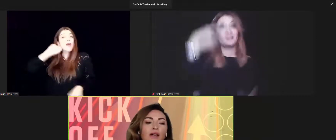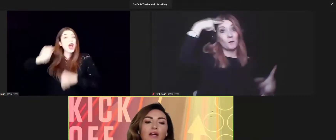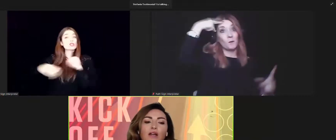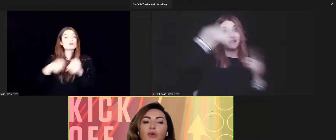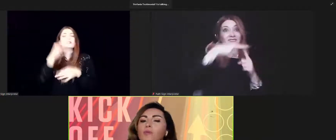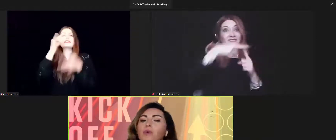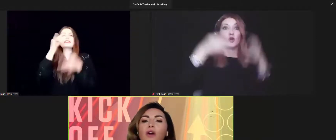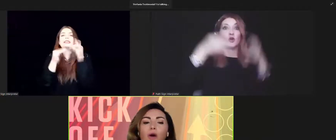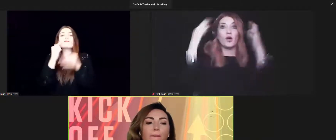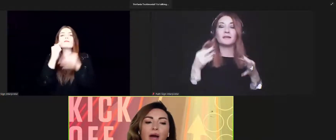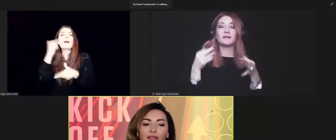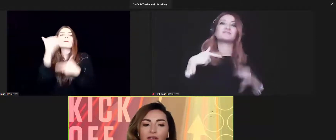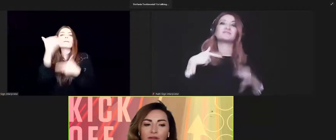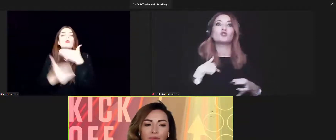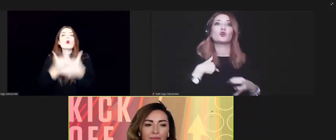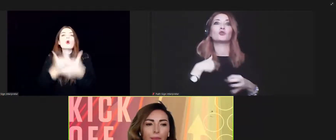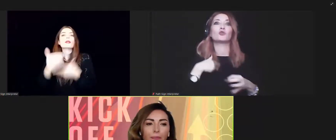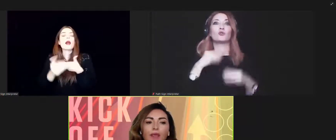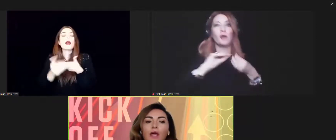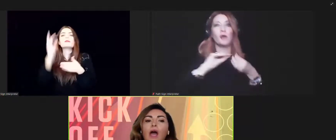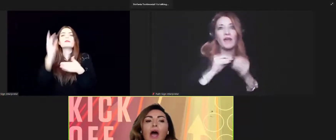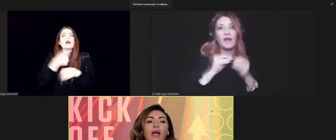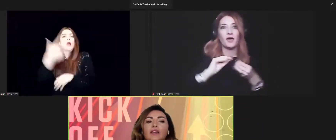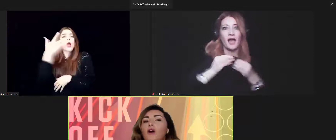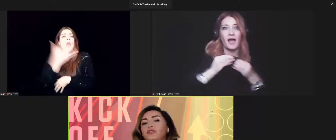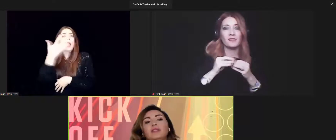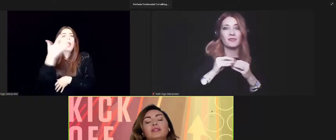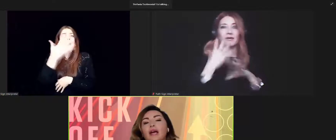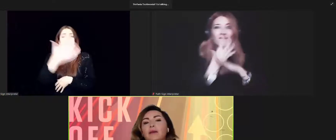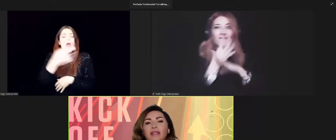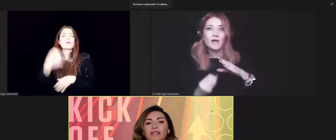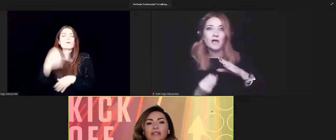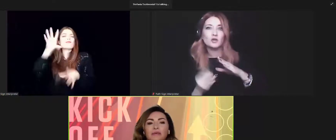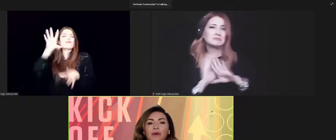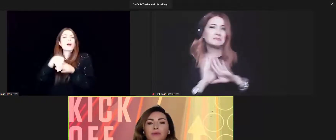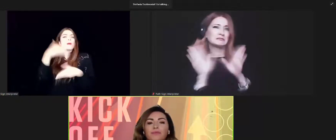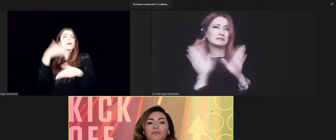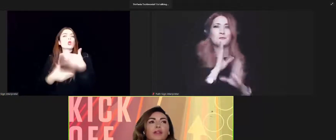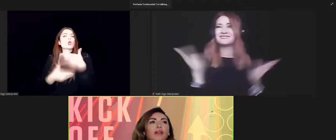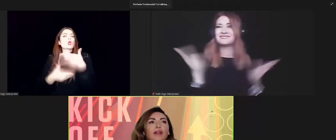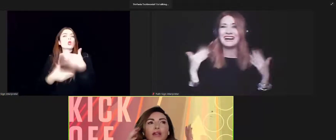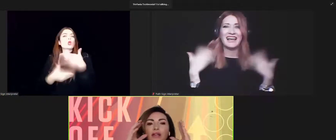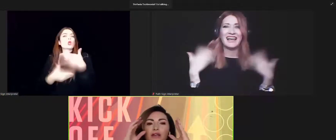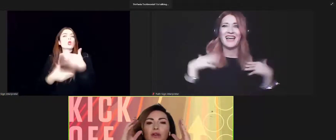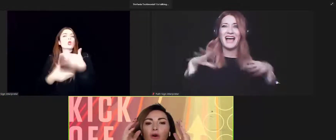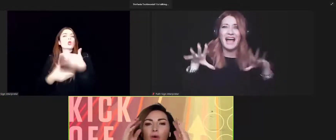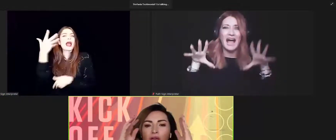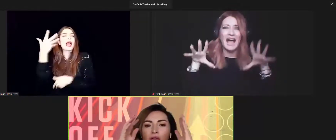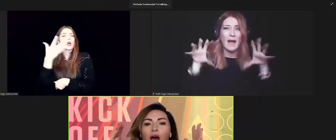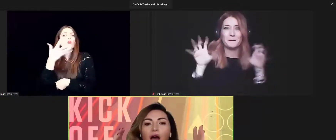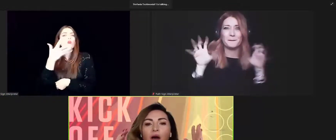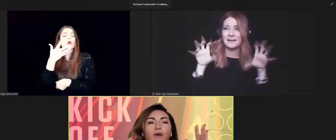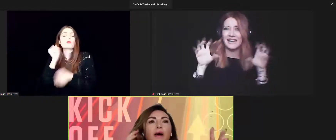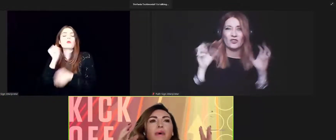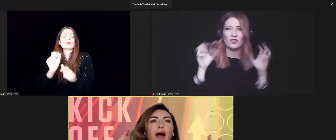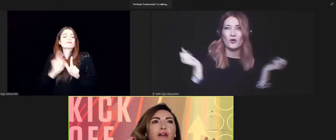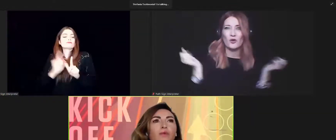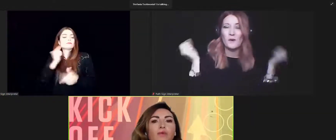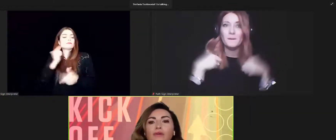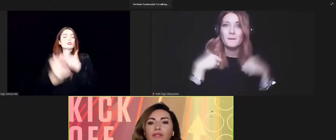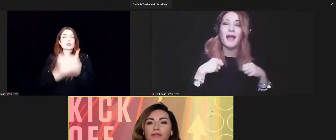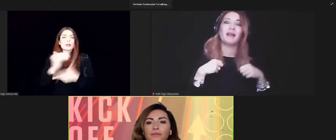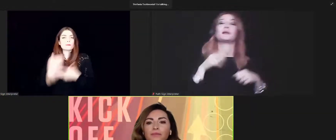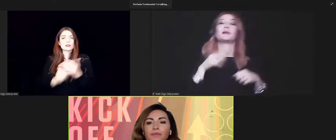mistake you become better. I often tell my team, knowing how a